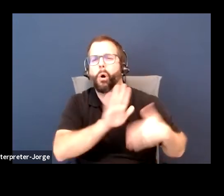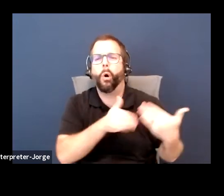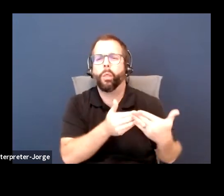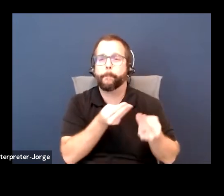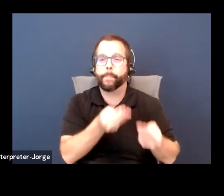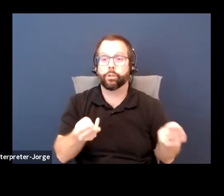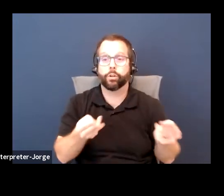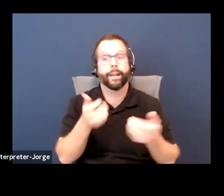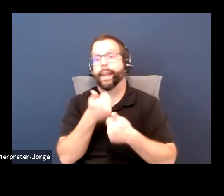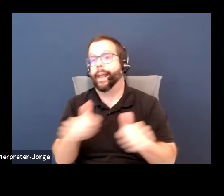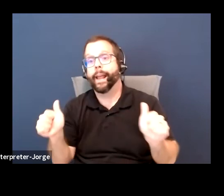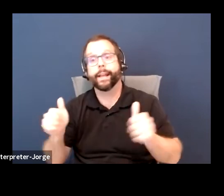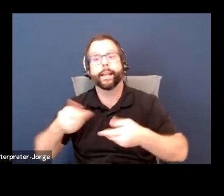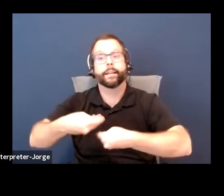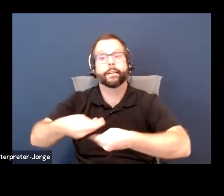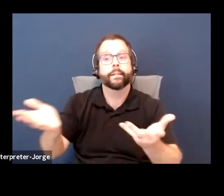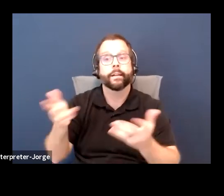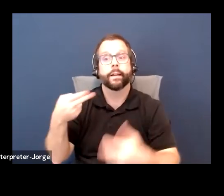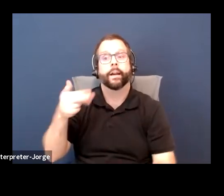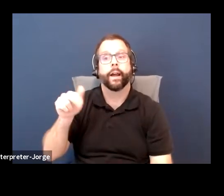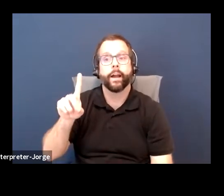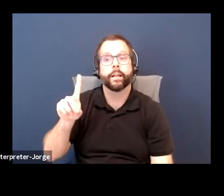handouts that the presenters might mention.